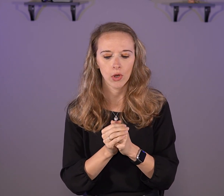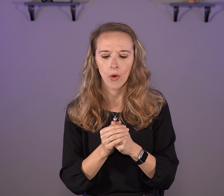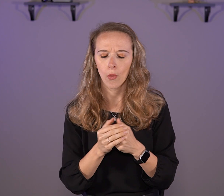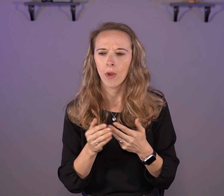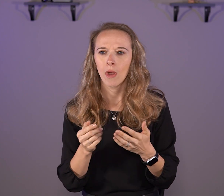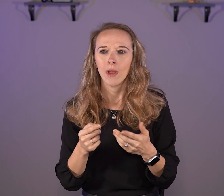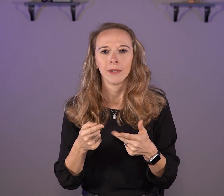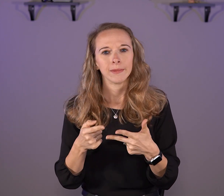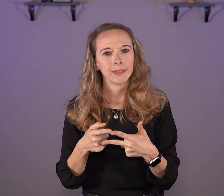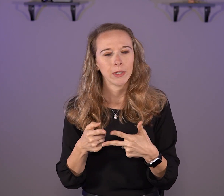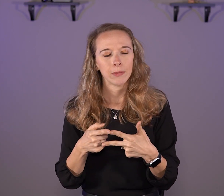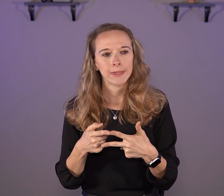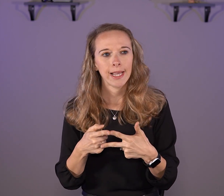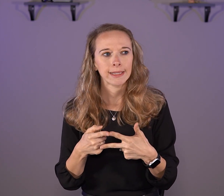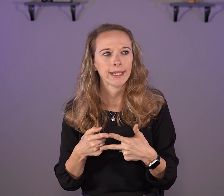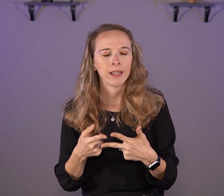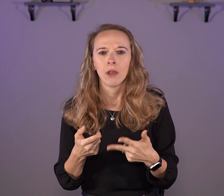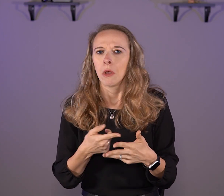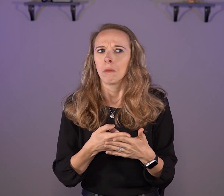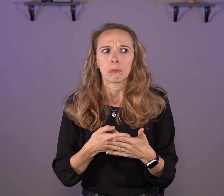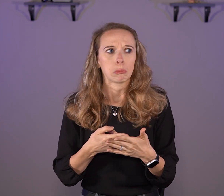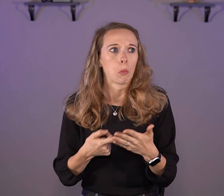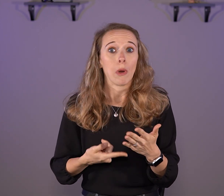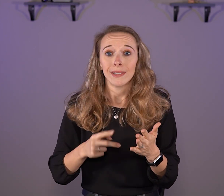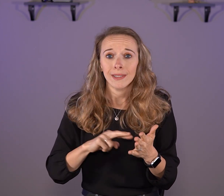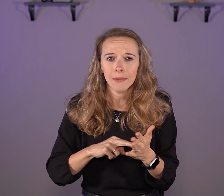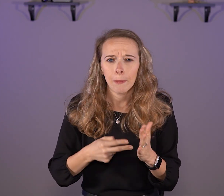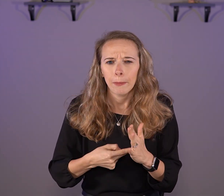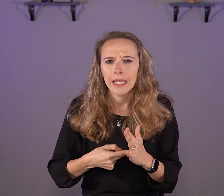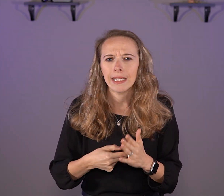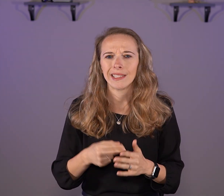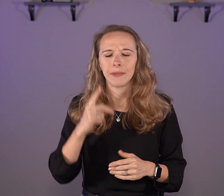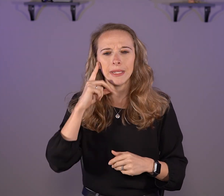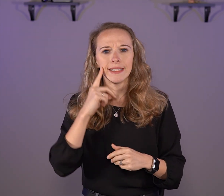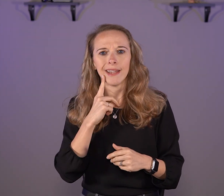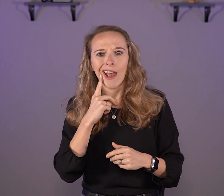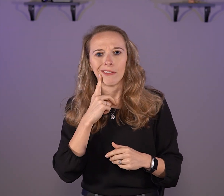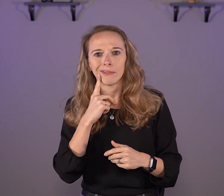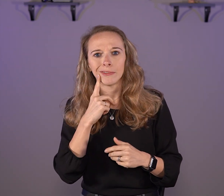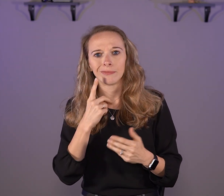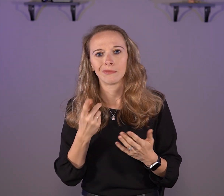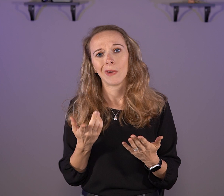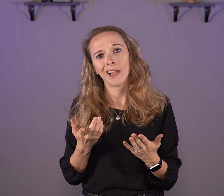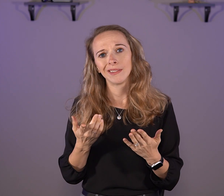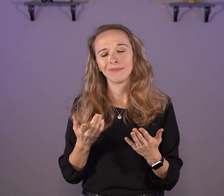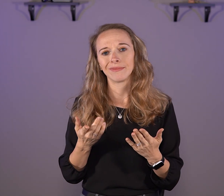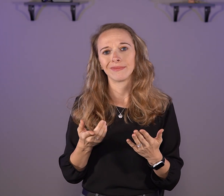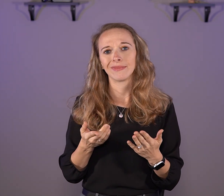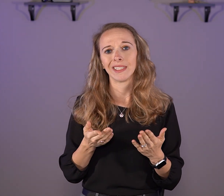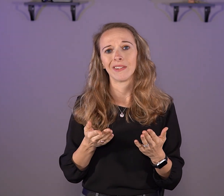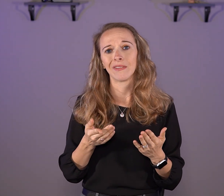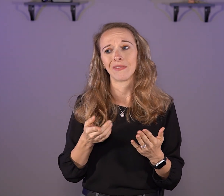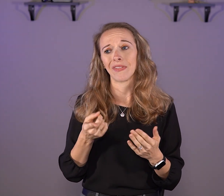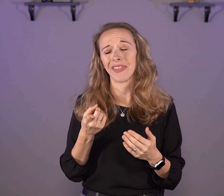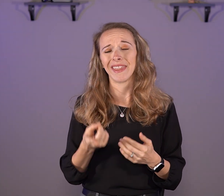So, secondly, what does it mean to be deaf? Well,